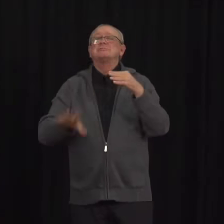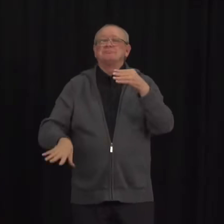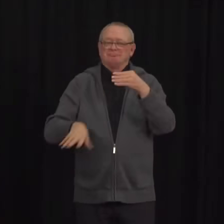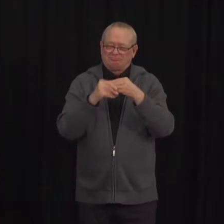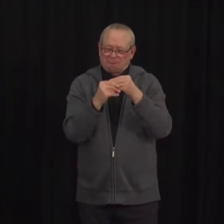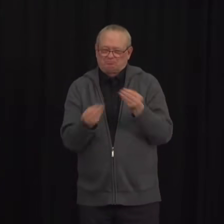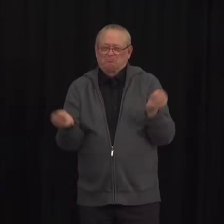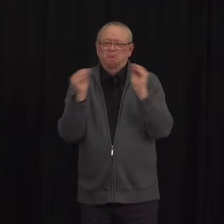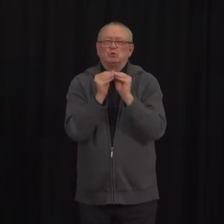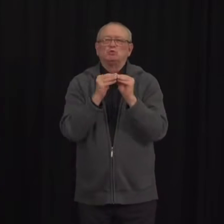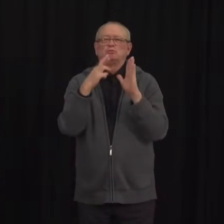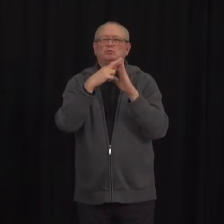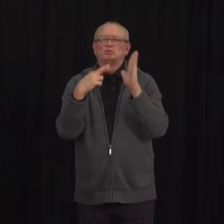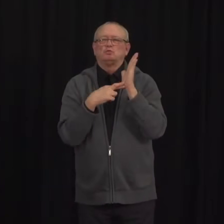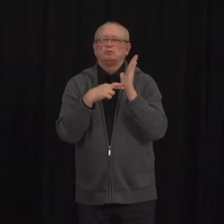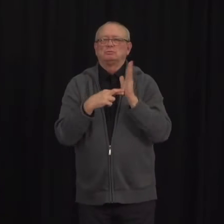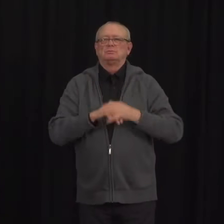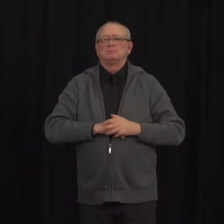considered.